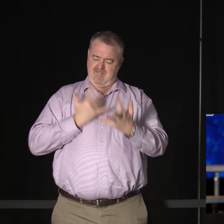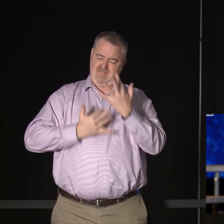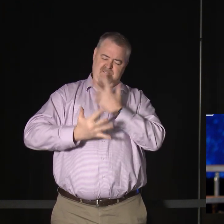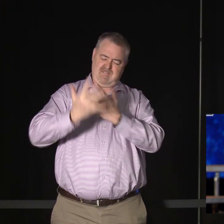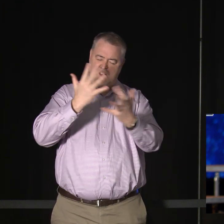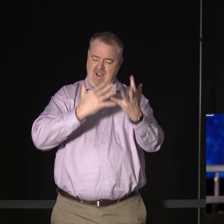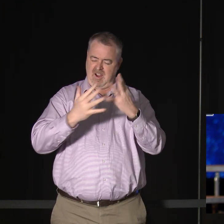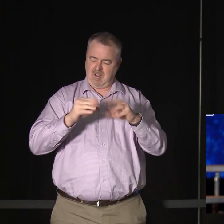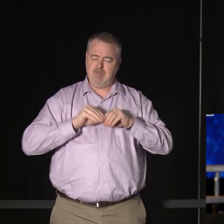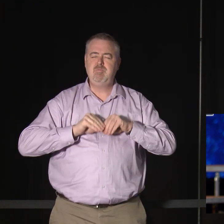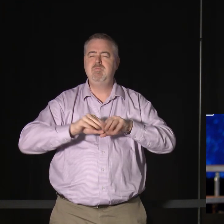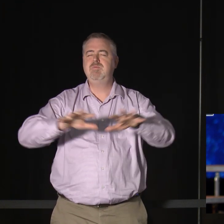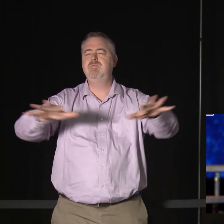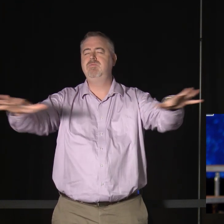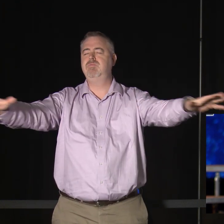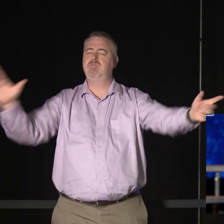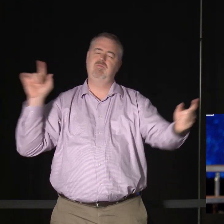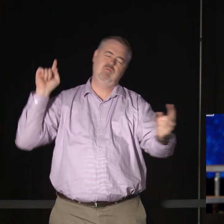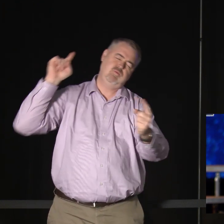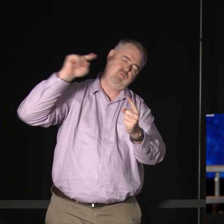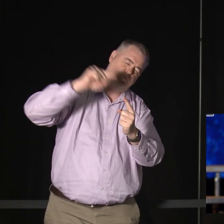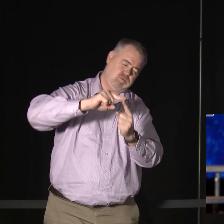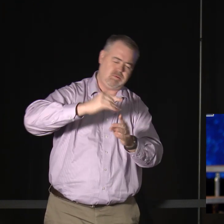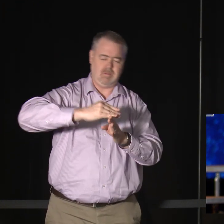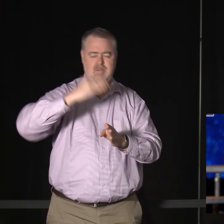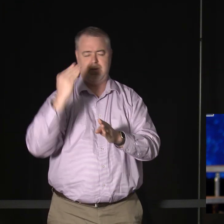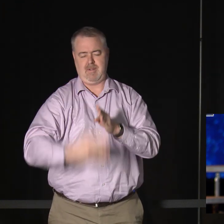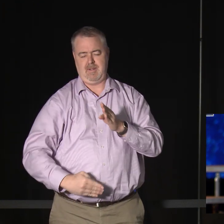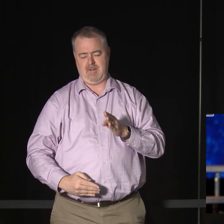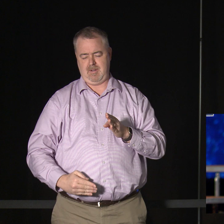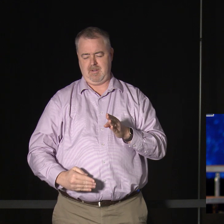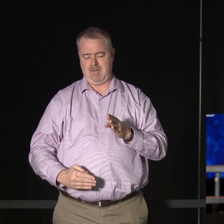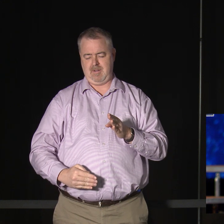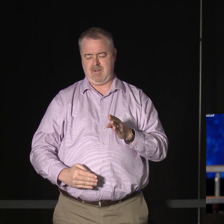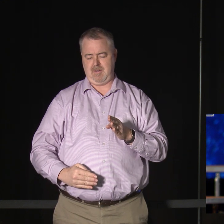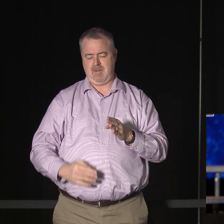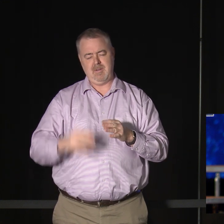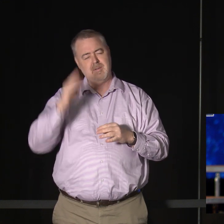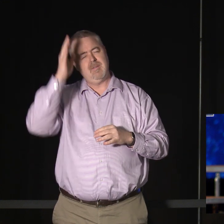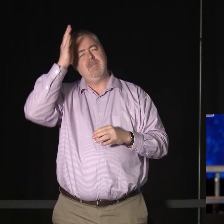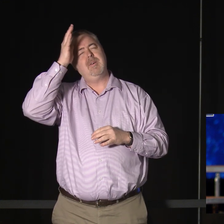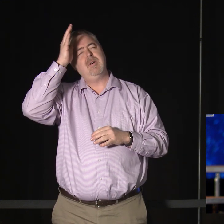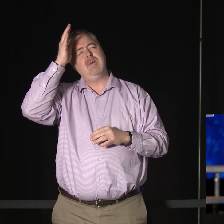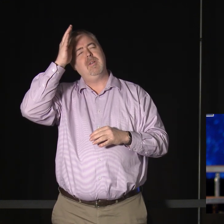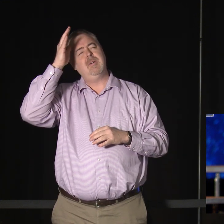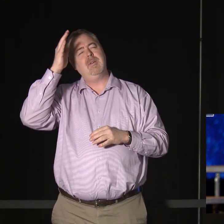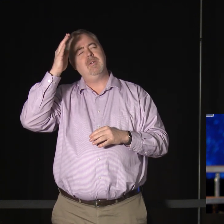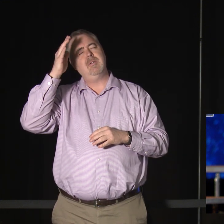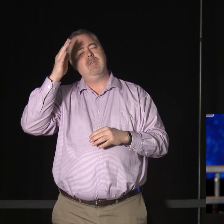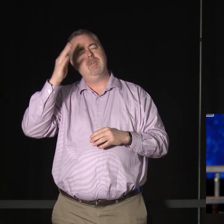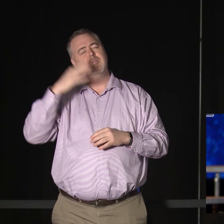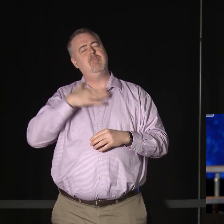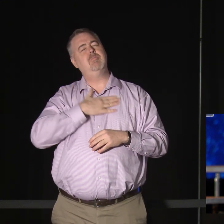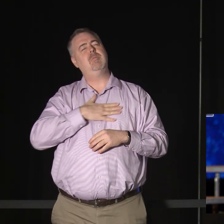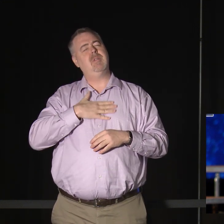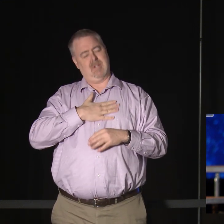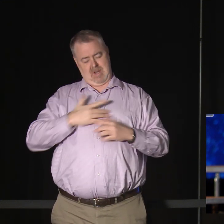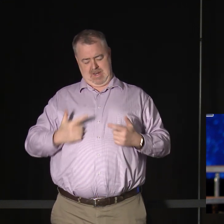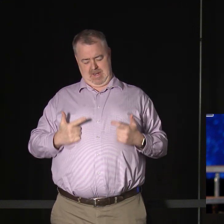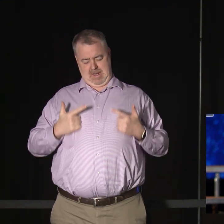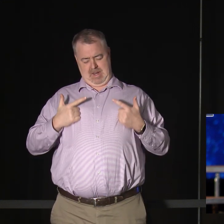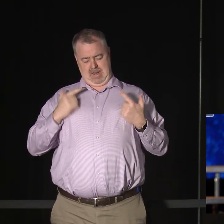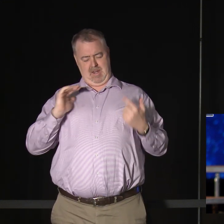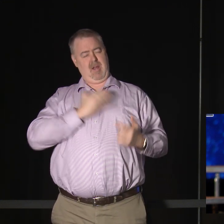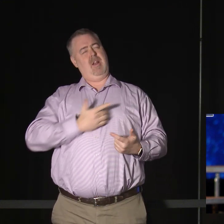on until the end, O Lord. Amen. Dear Father, may our lives be fully surrendered to